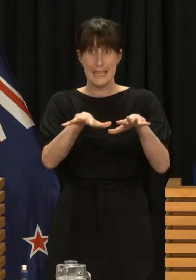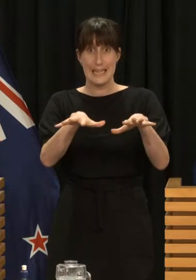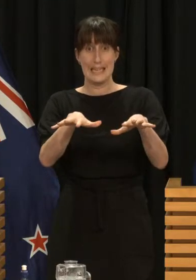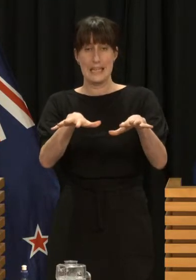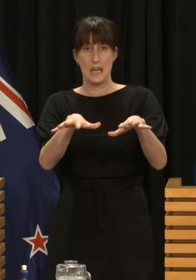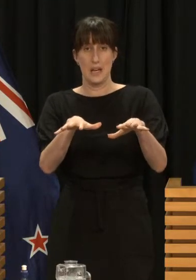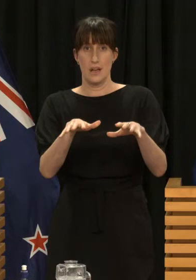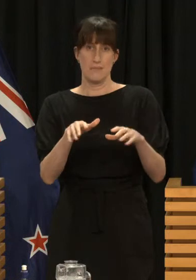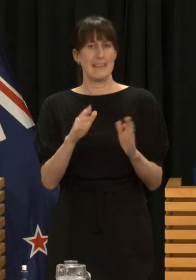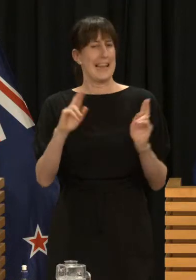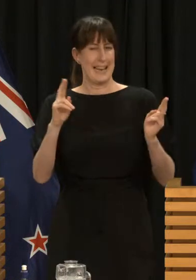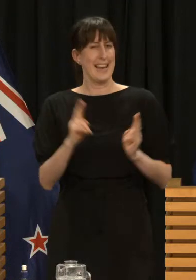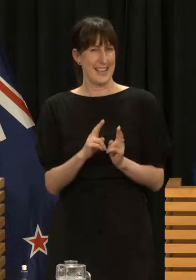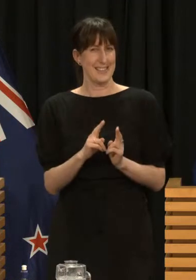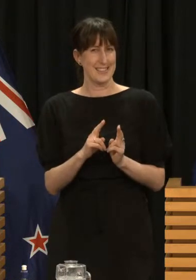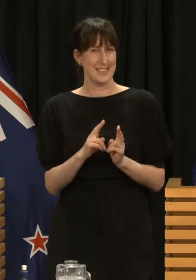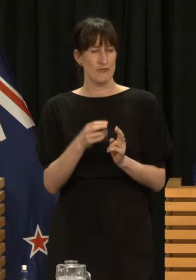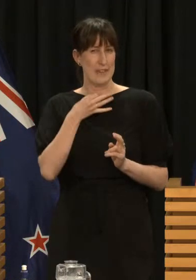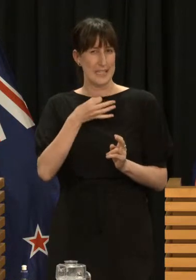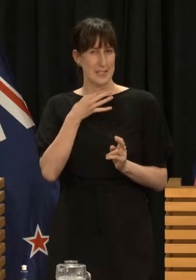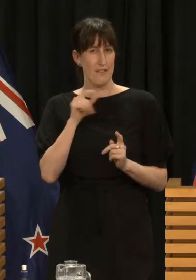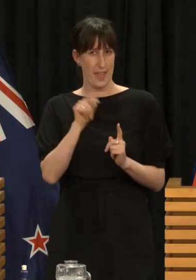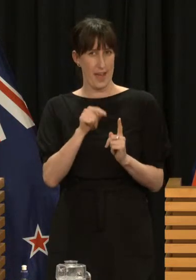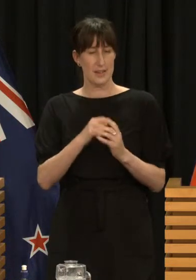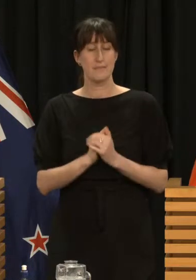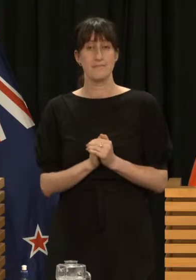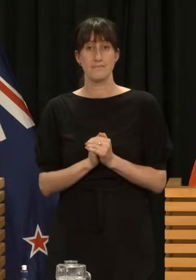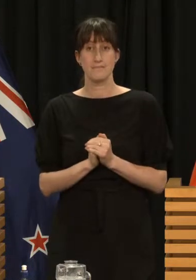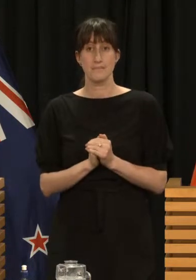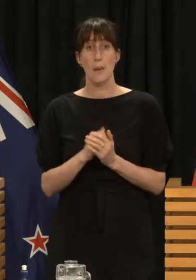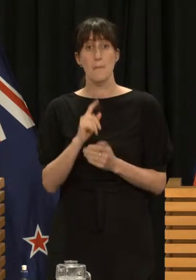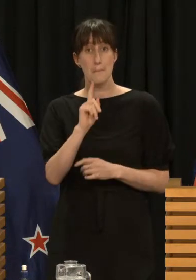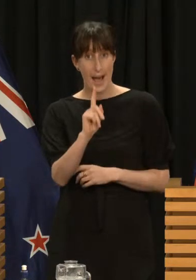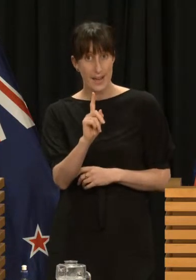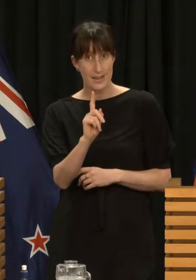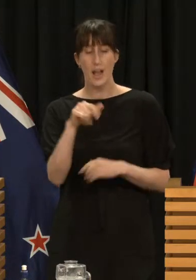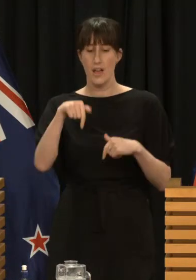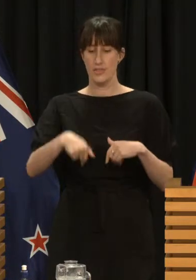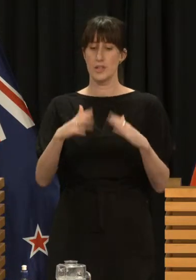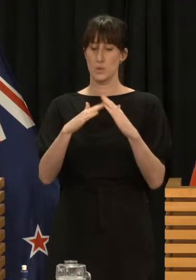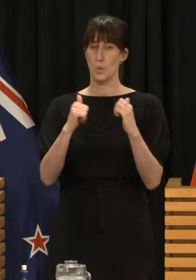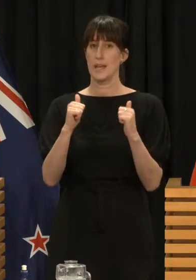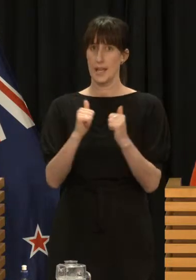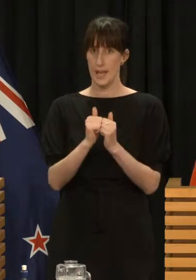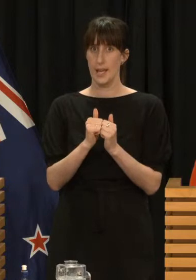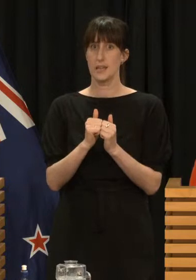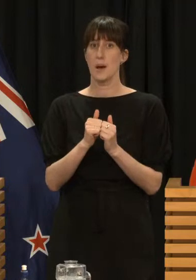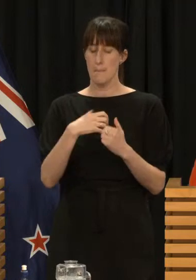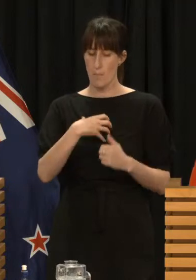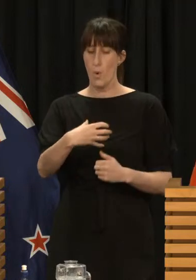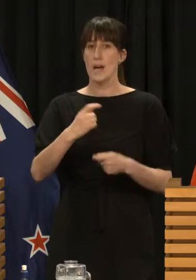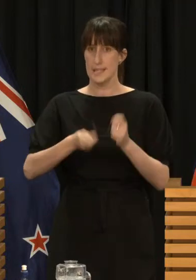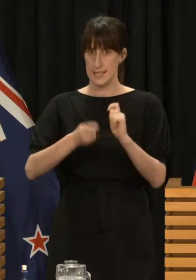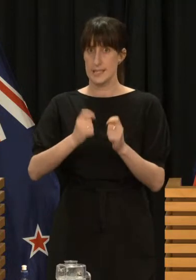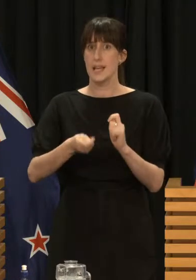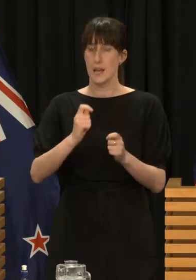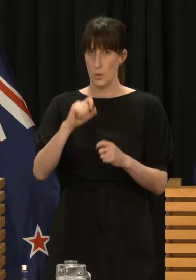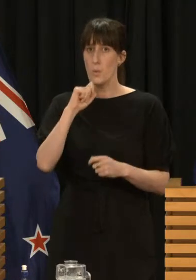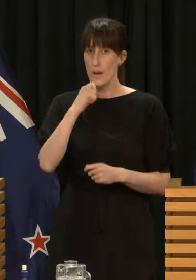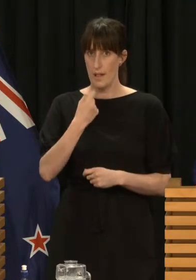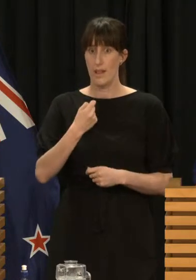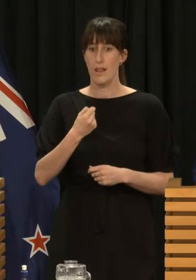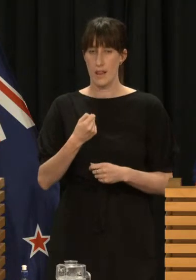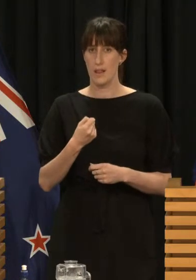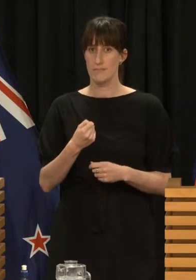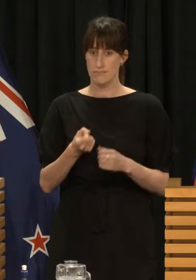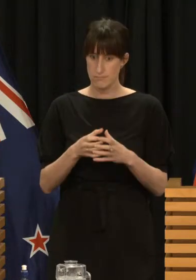unseen spread is less likely, though we do want to increase testing over the weekend and in the coming weeks to give ourselves greater assurance